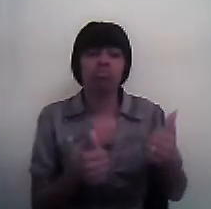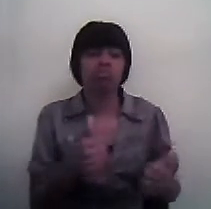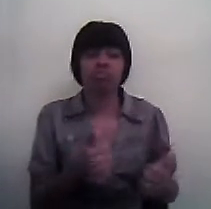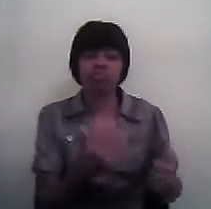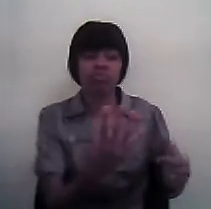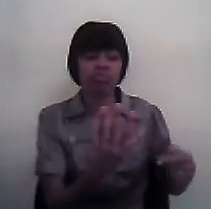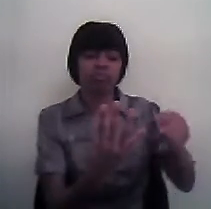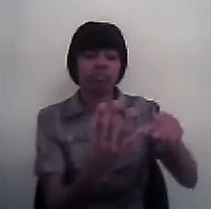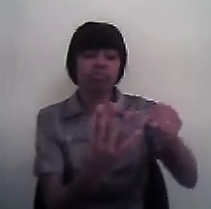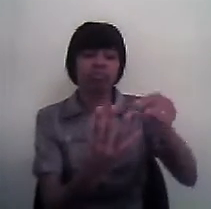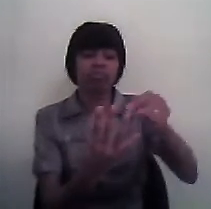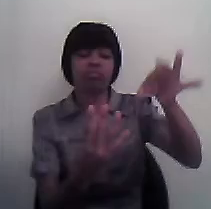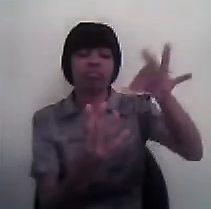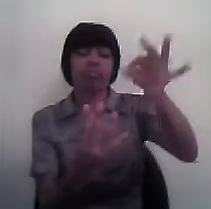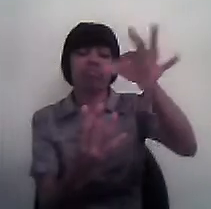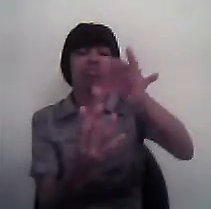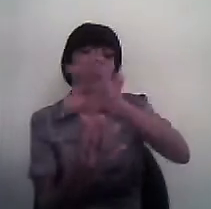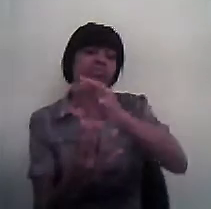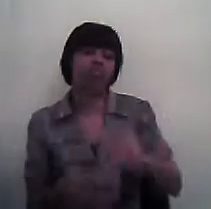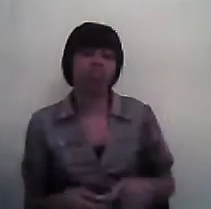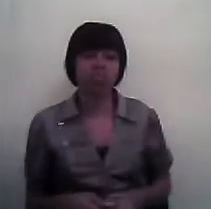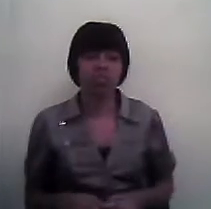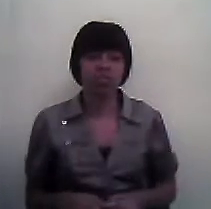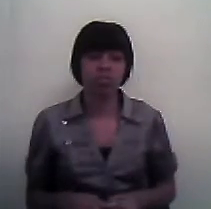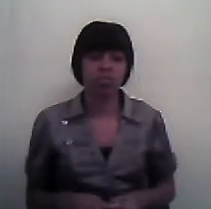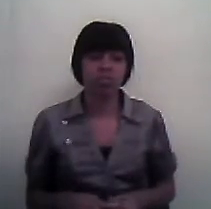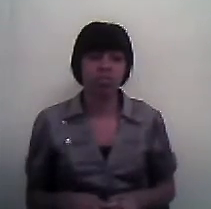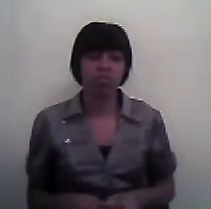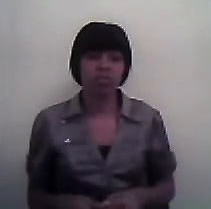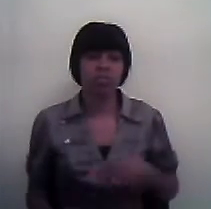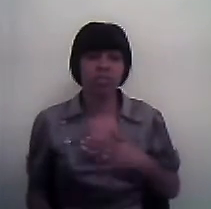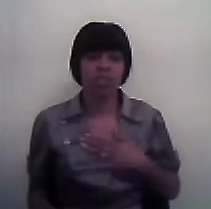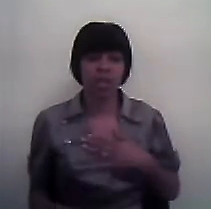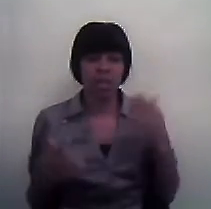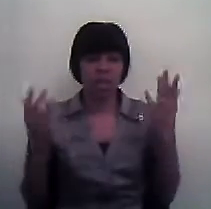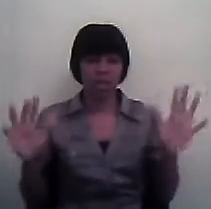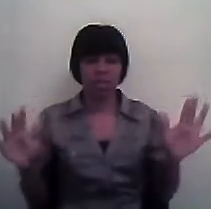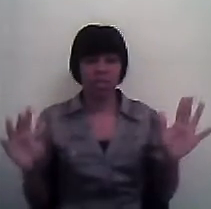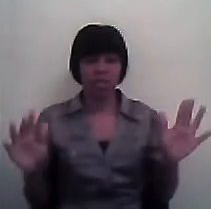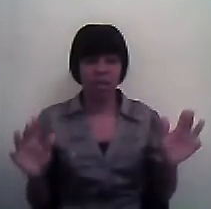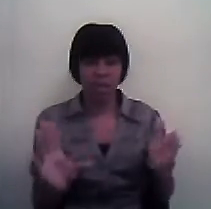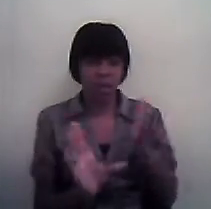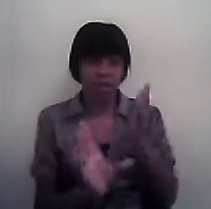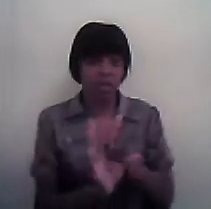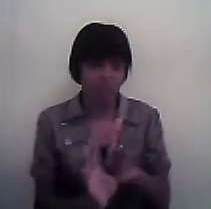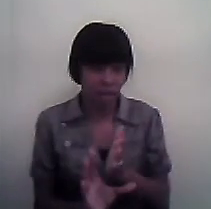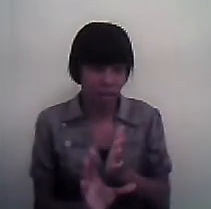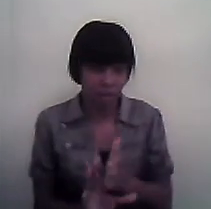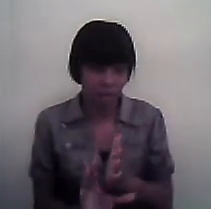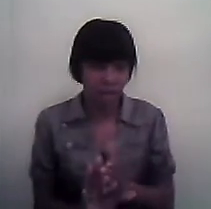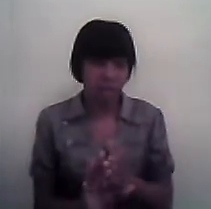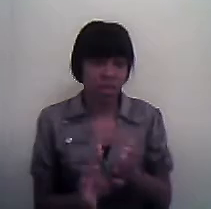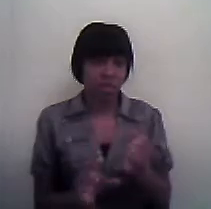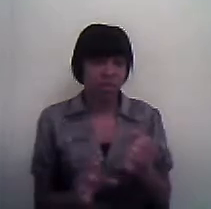done biology, sociology, psychology, literature, history, and I arranged my